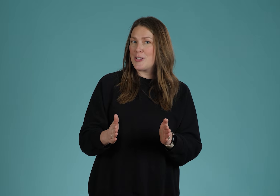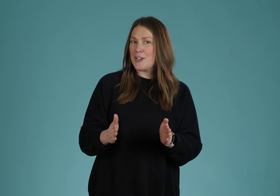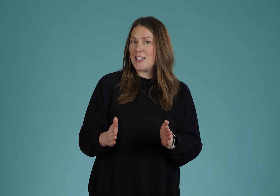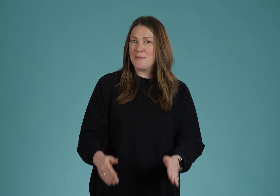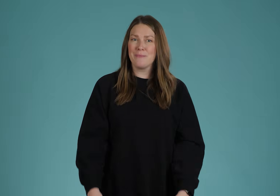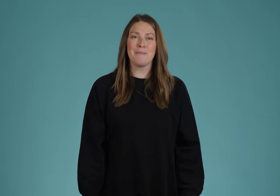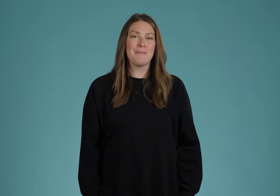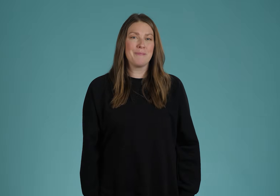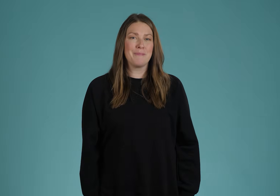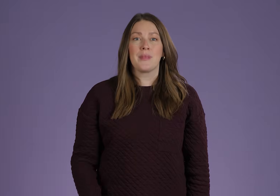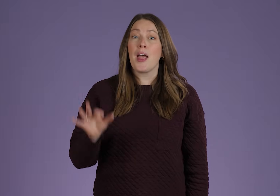attorney.